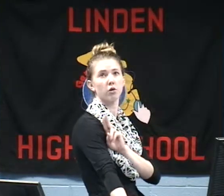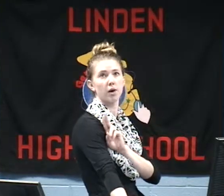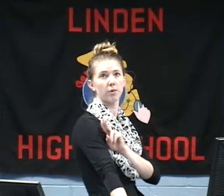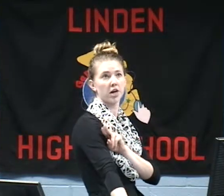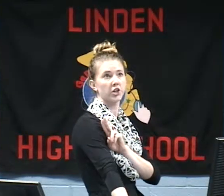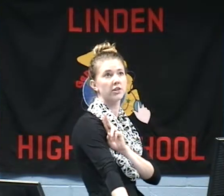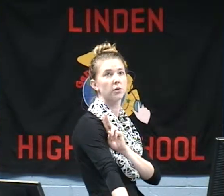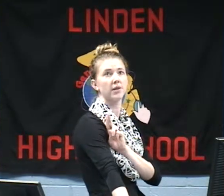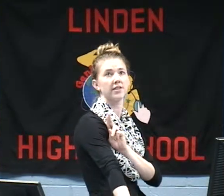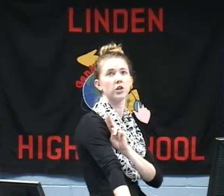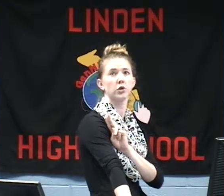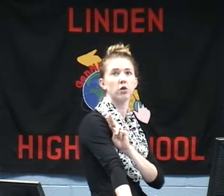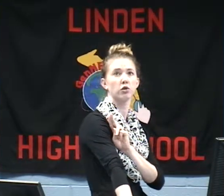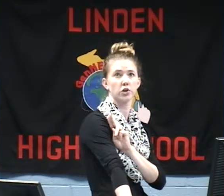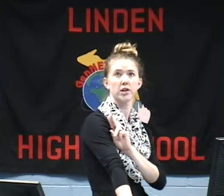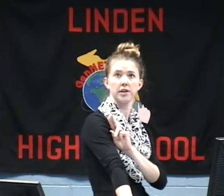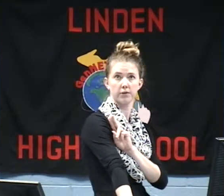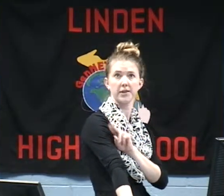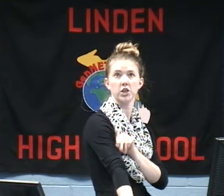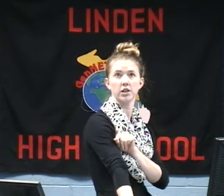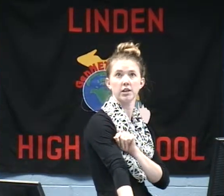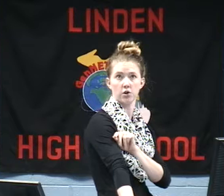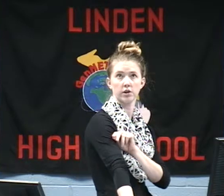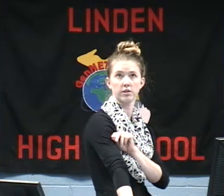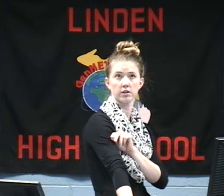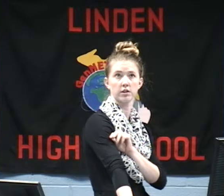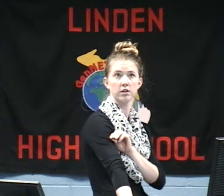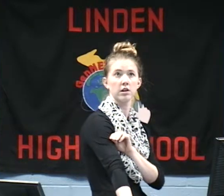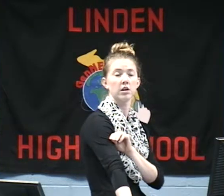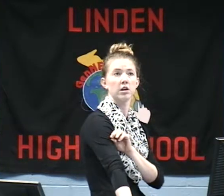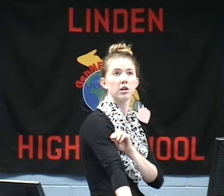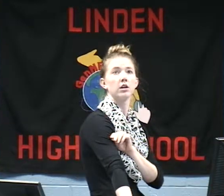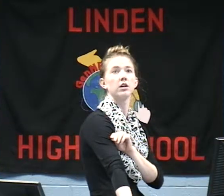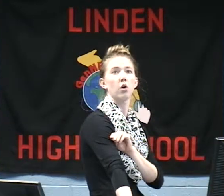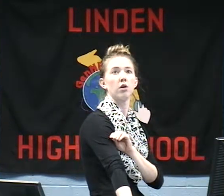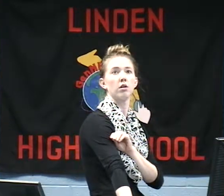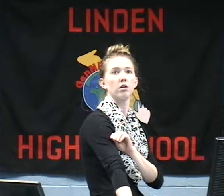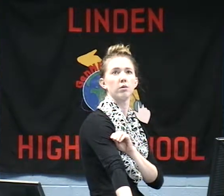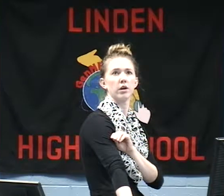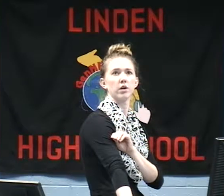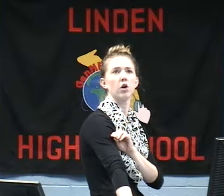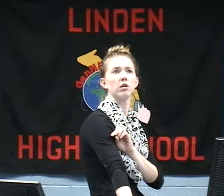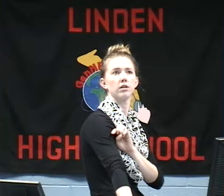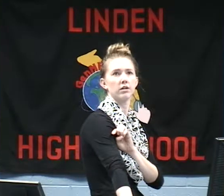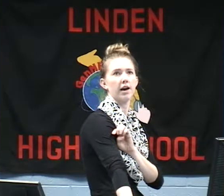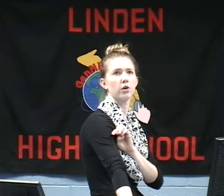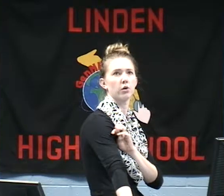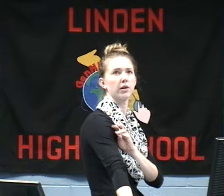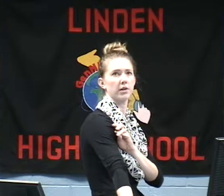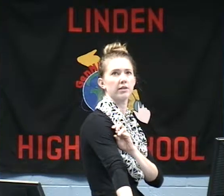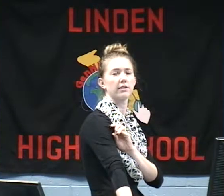repercussions, so please include culture information in yours. Yeah, cochlear implants.